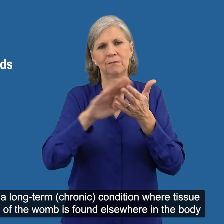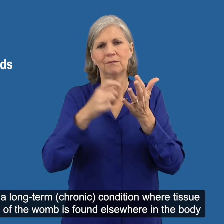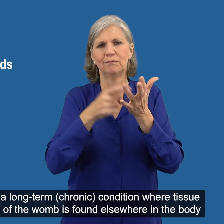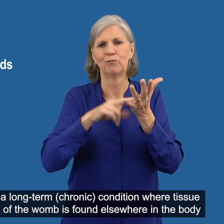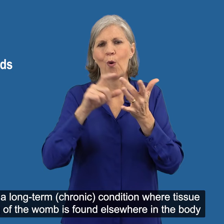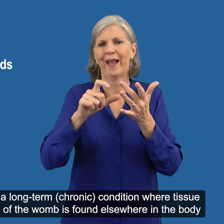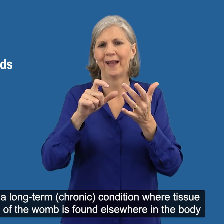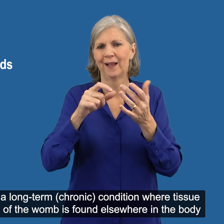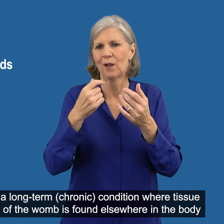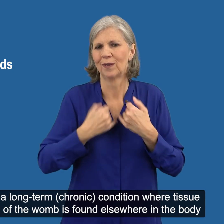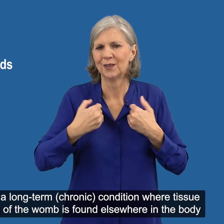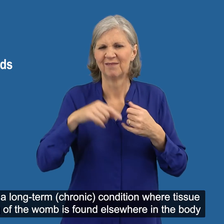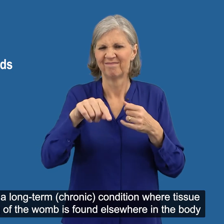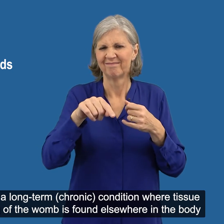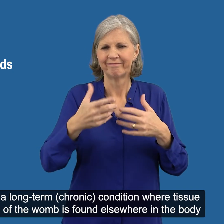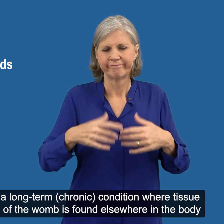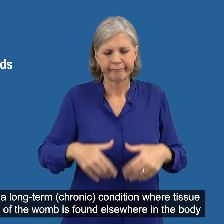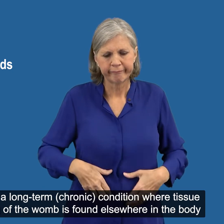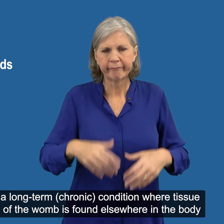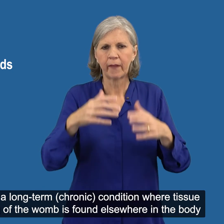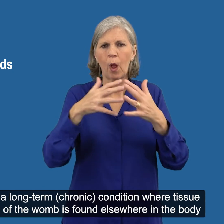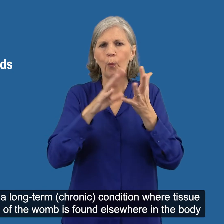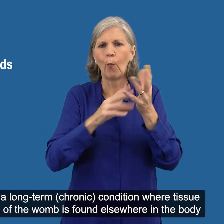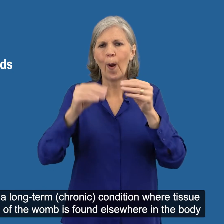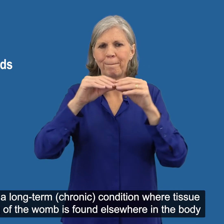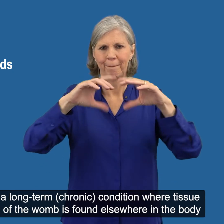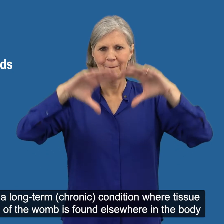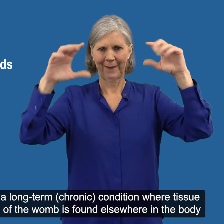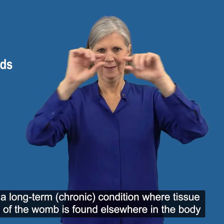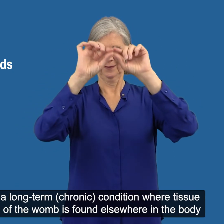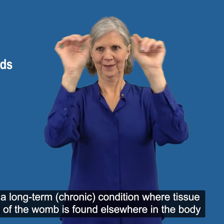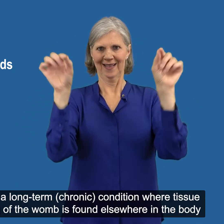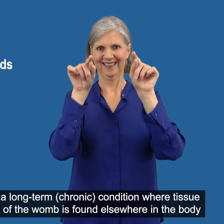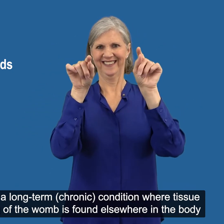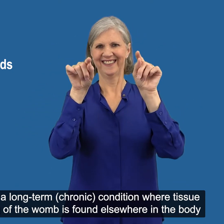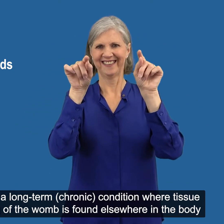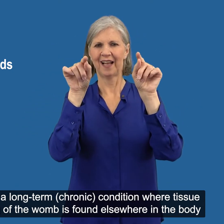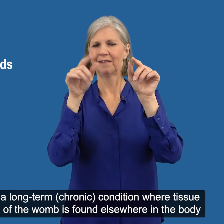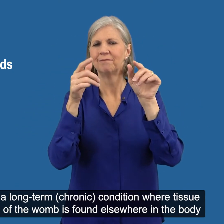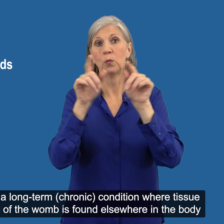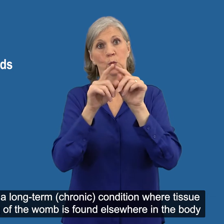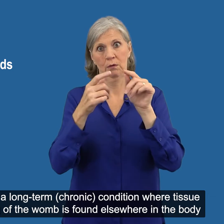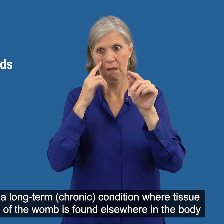endometriosis, a long-term, chronic condition where tissue similar to the lining of the womb is found elsewhere in the